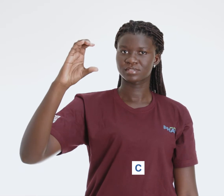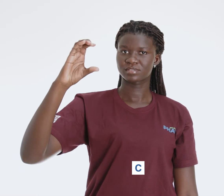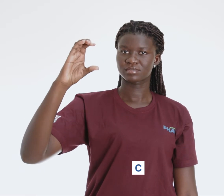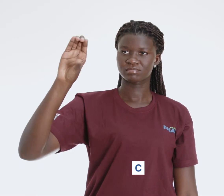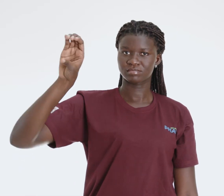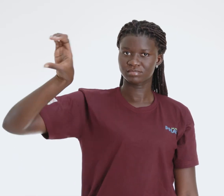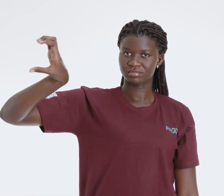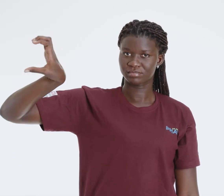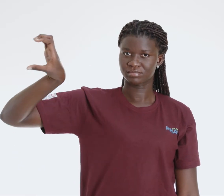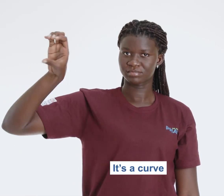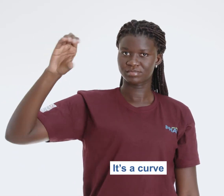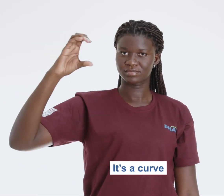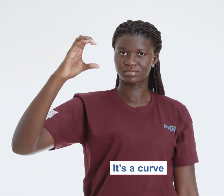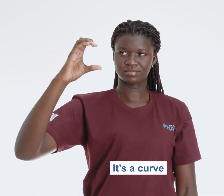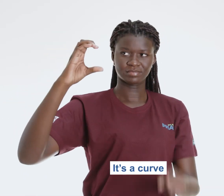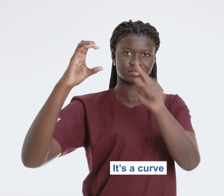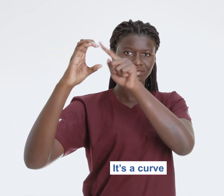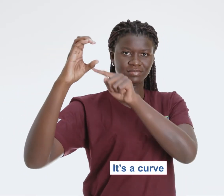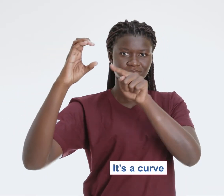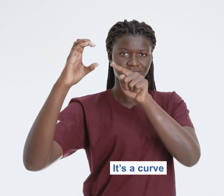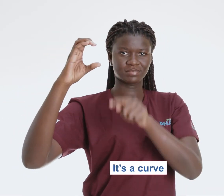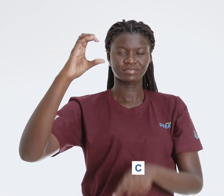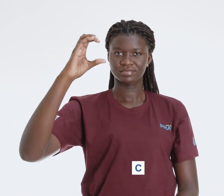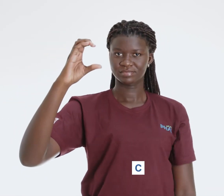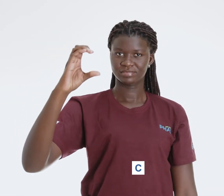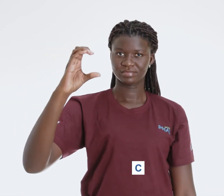C. It's a curve. C,